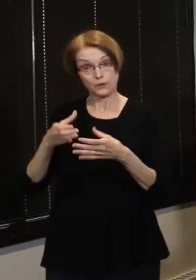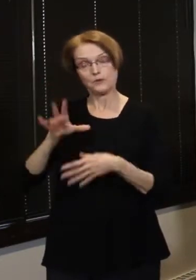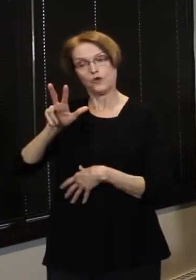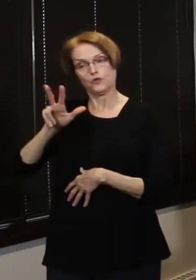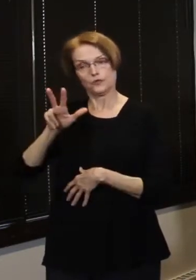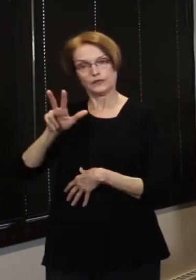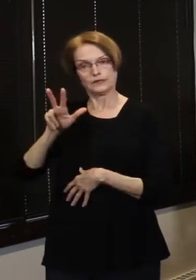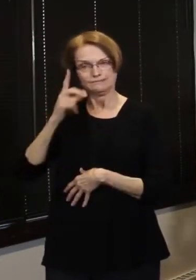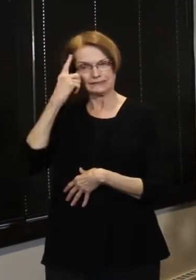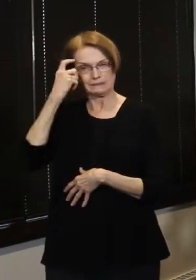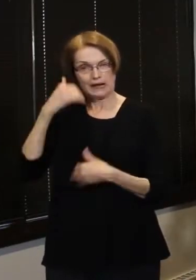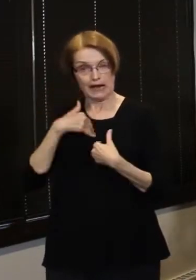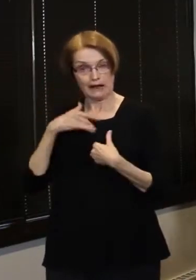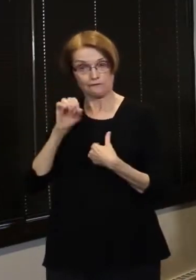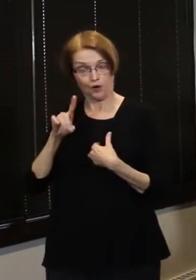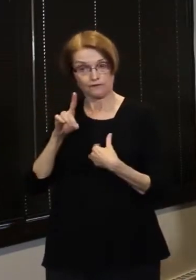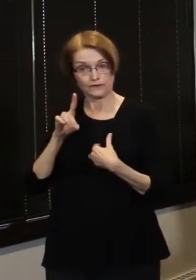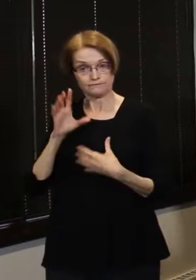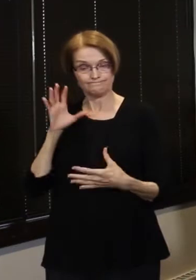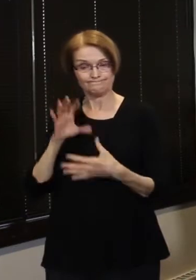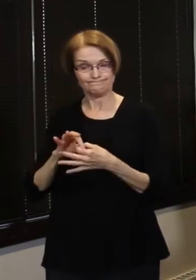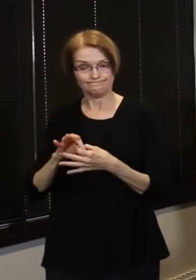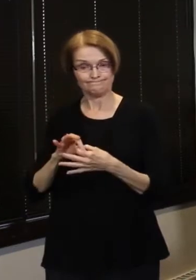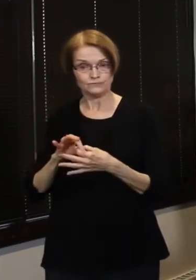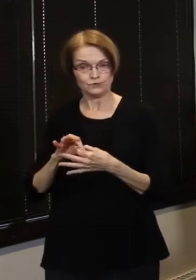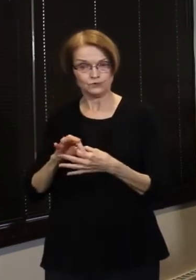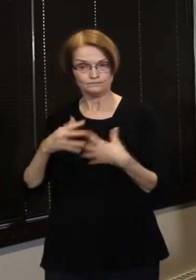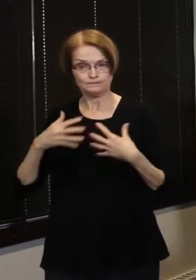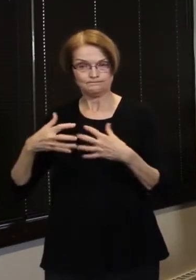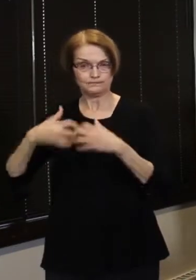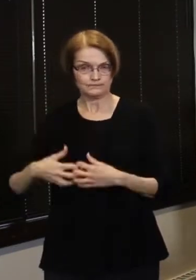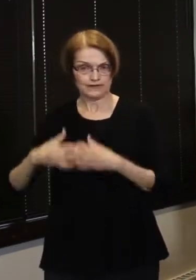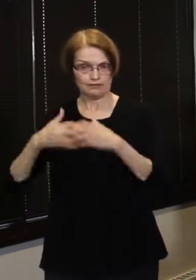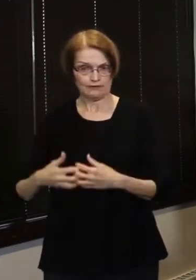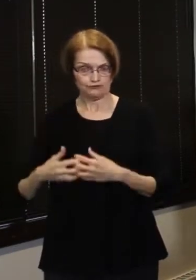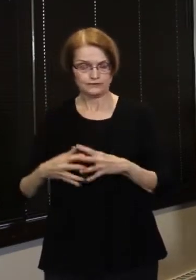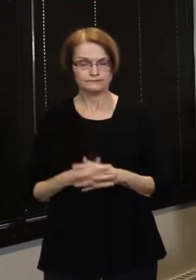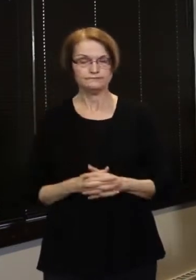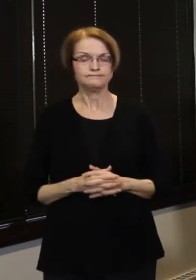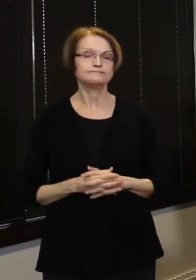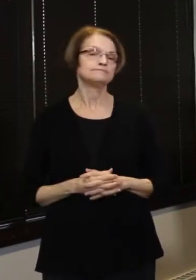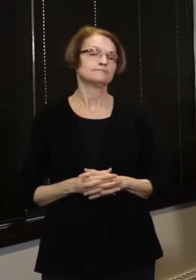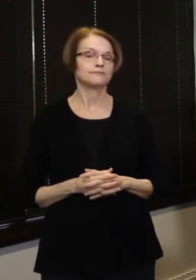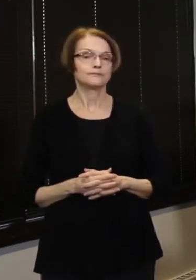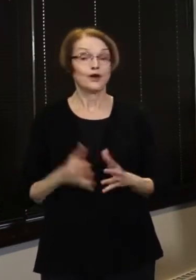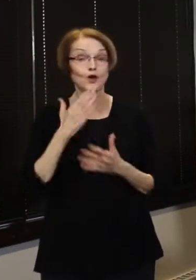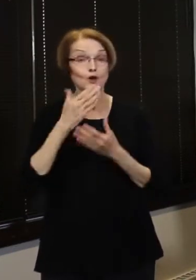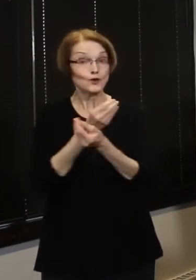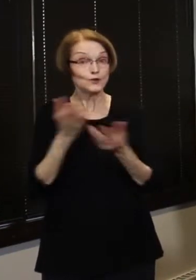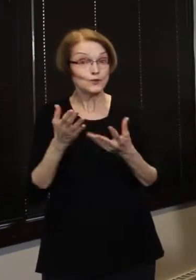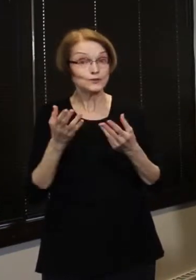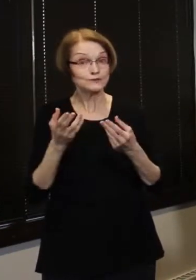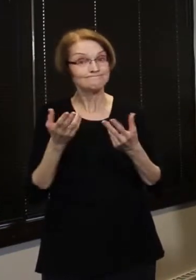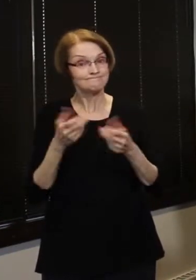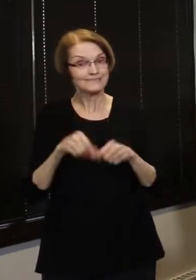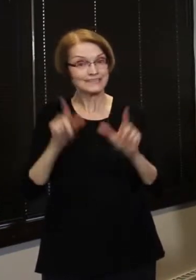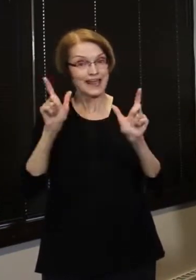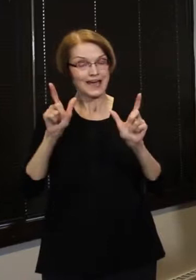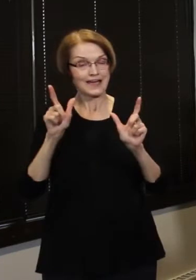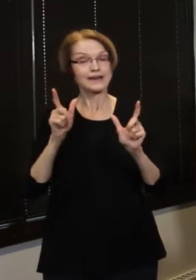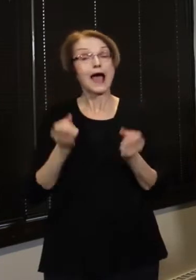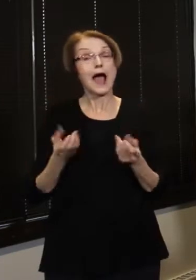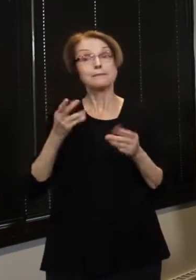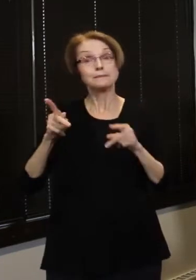suspected COVID patients on ventilators. Our good news slide, again,